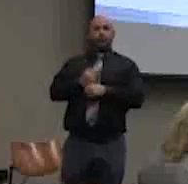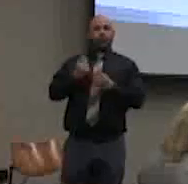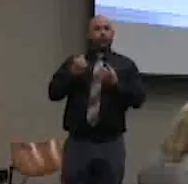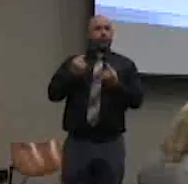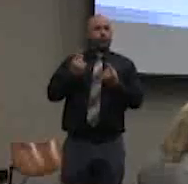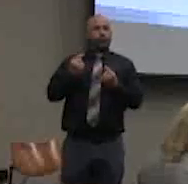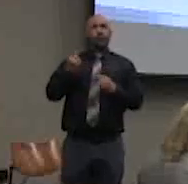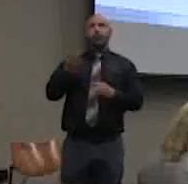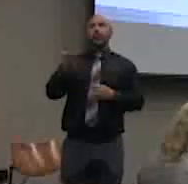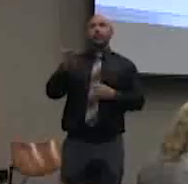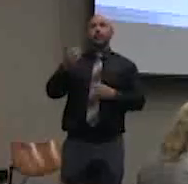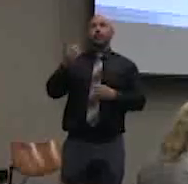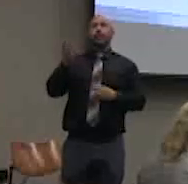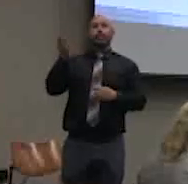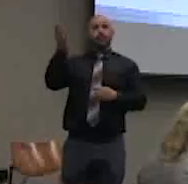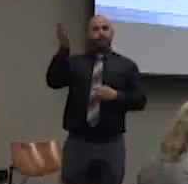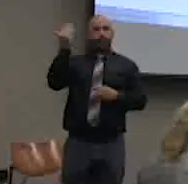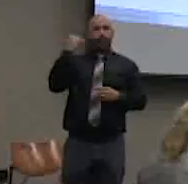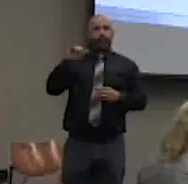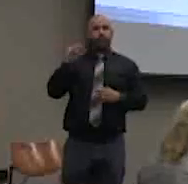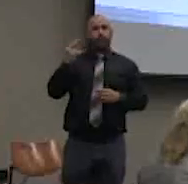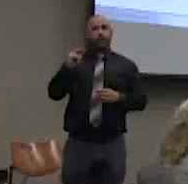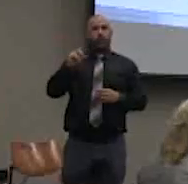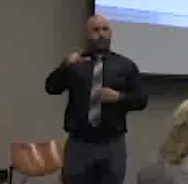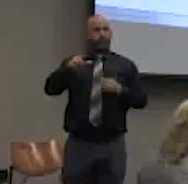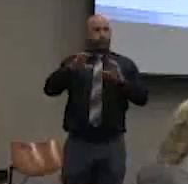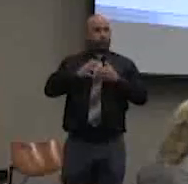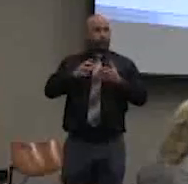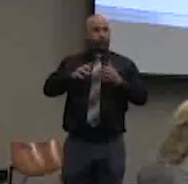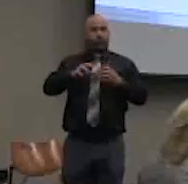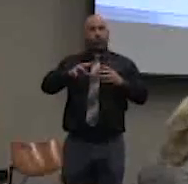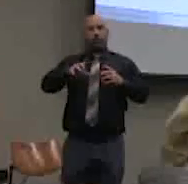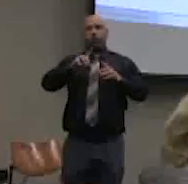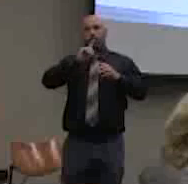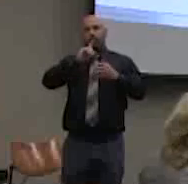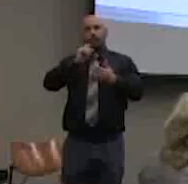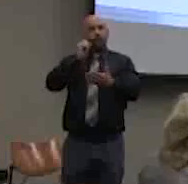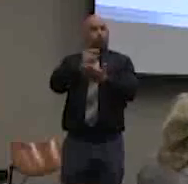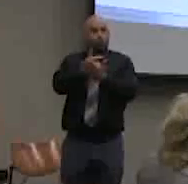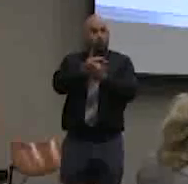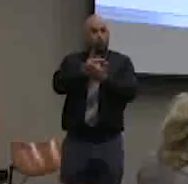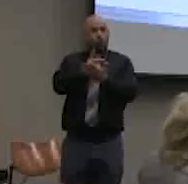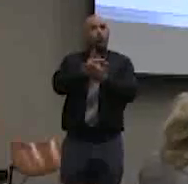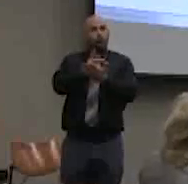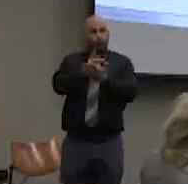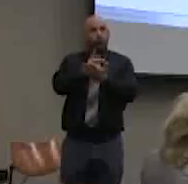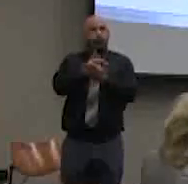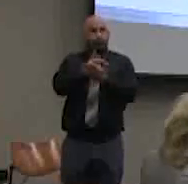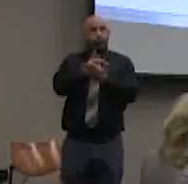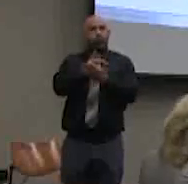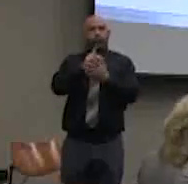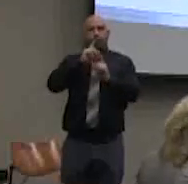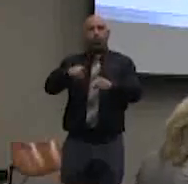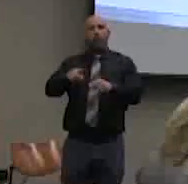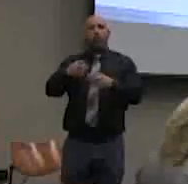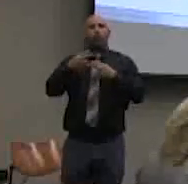January, this group approved a report that we took to calling LAB3, which was